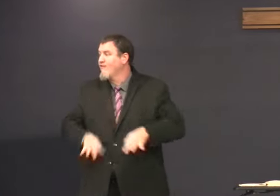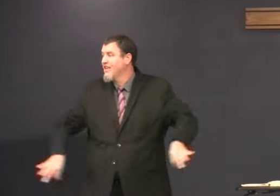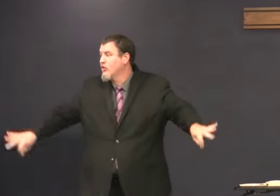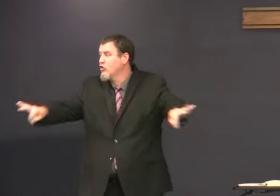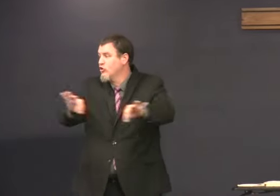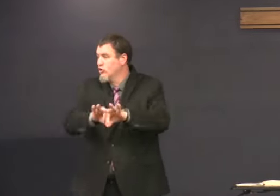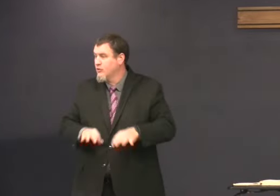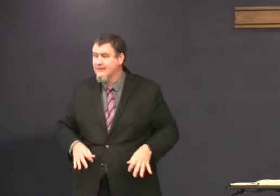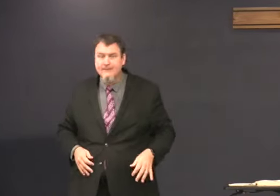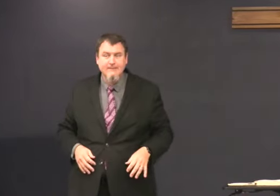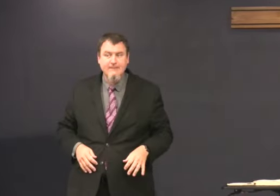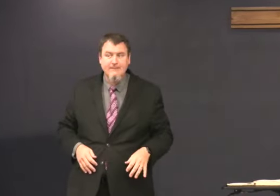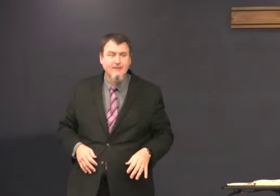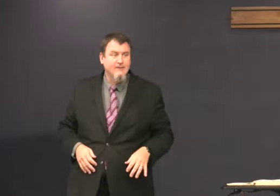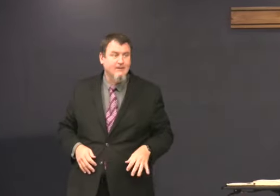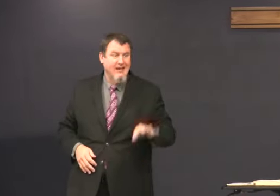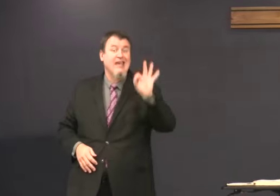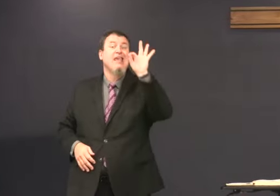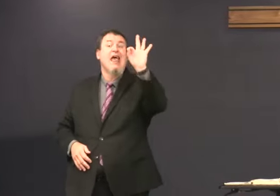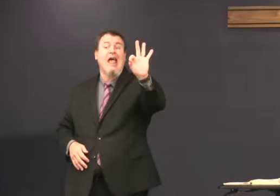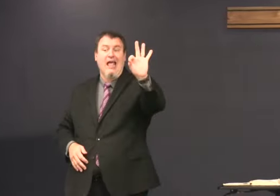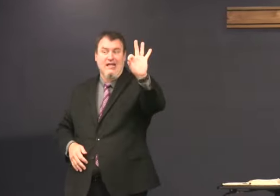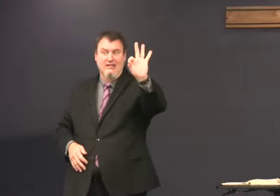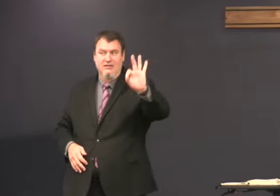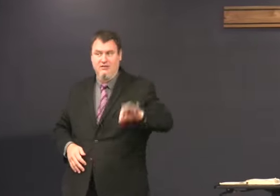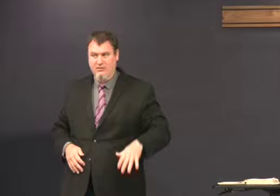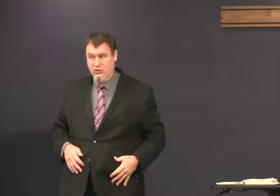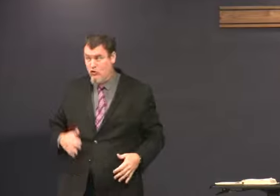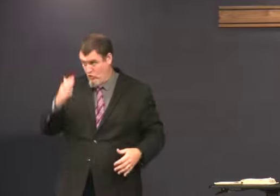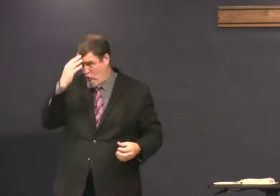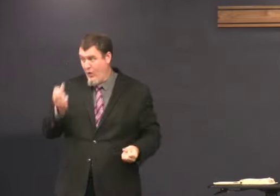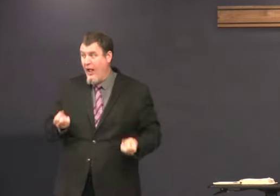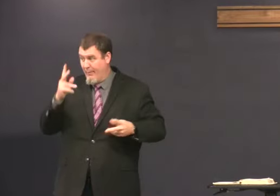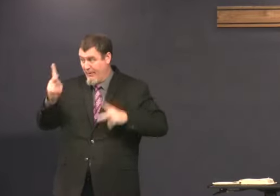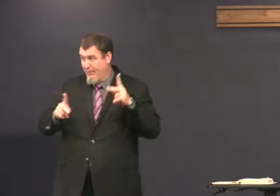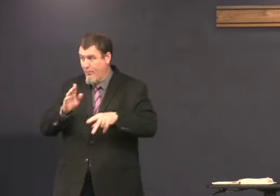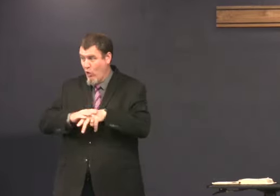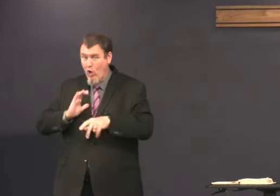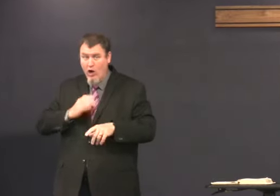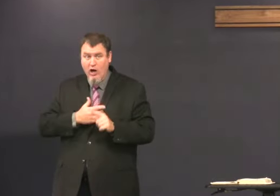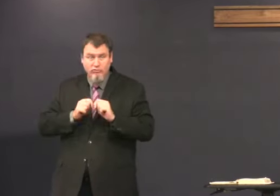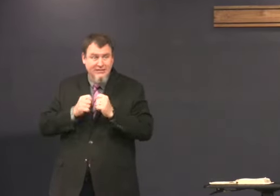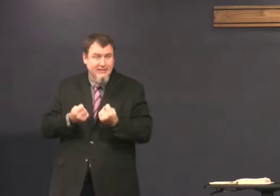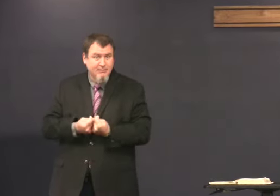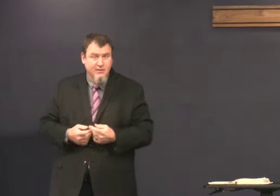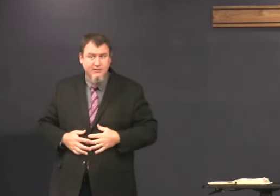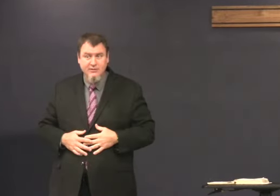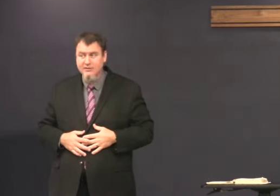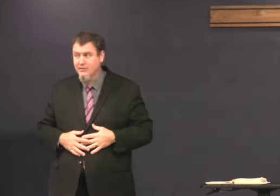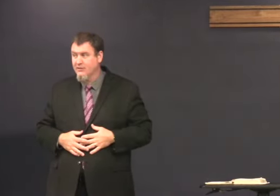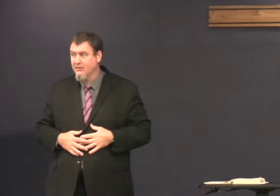Do you want to know how many people there were? There were 9. Do you know how many people you need on a team?